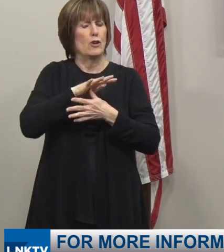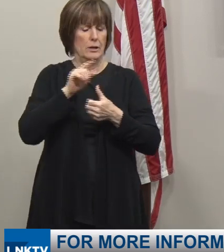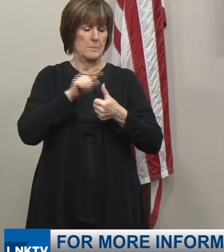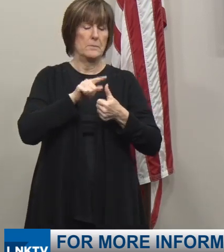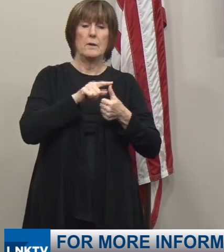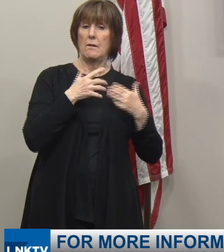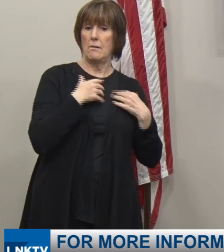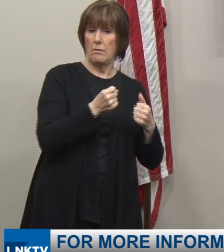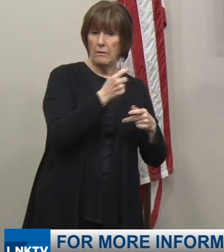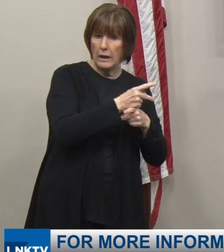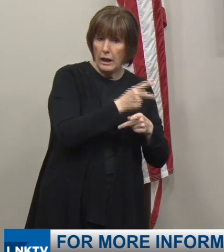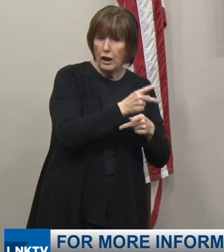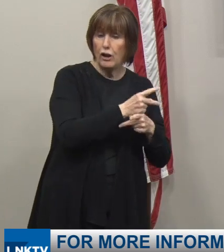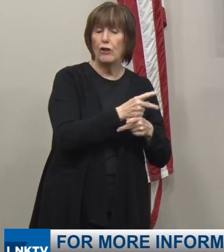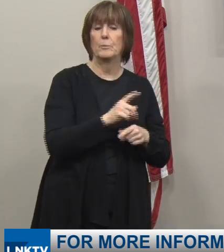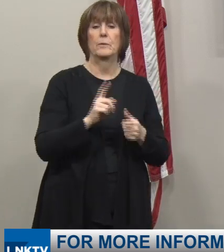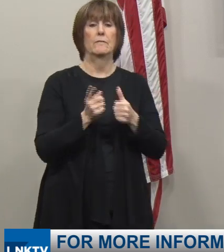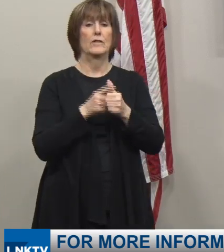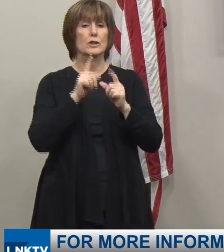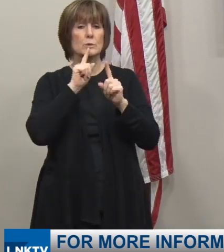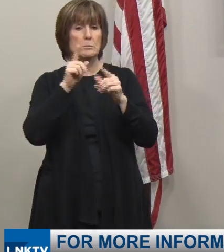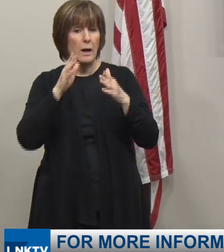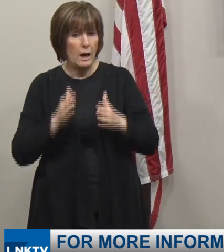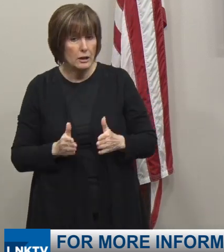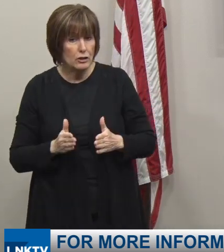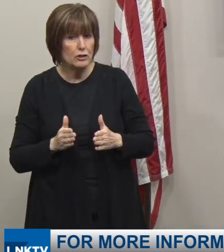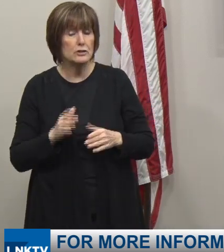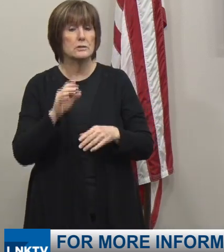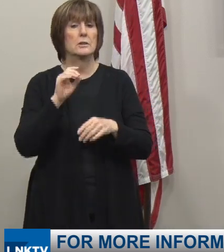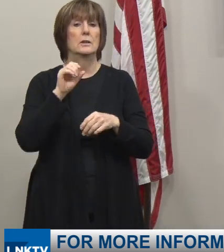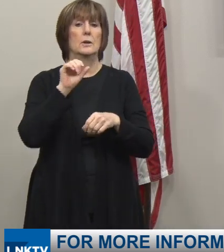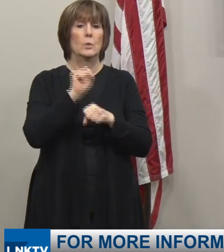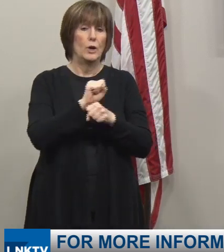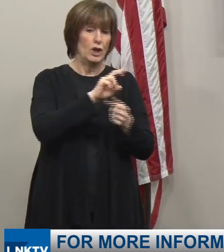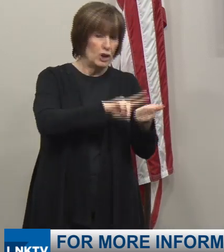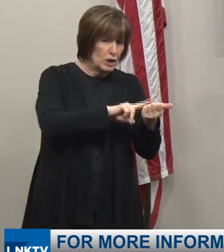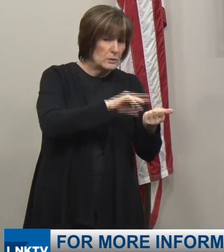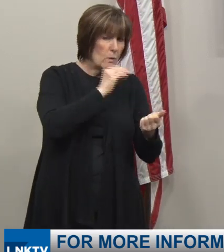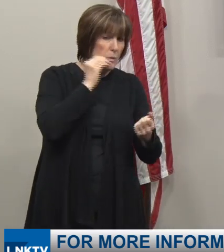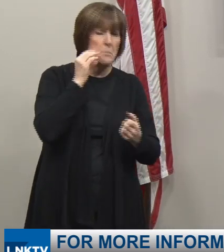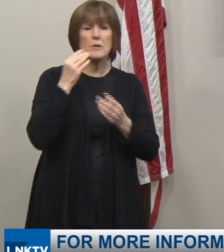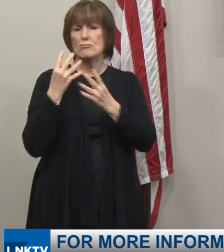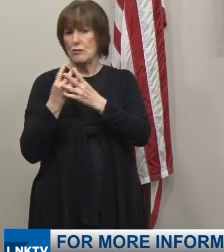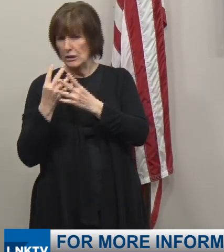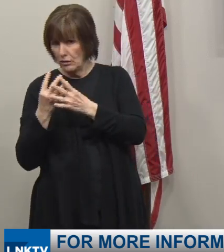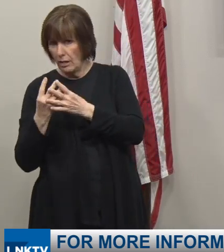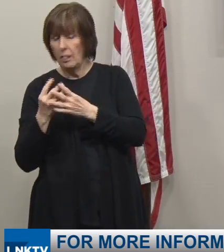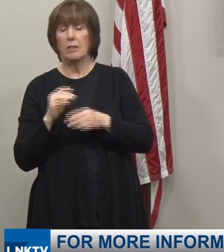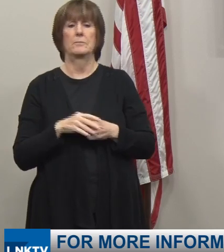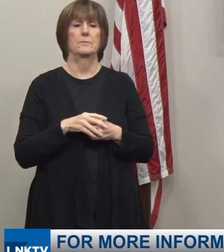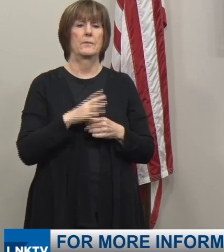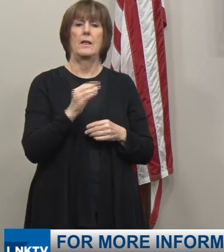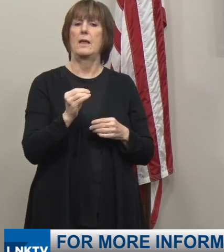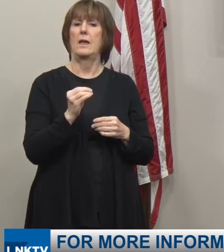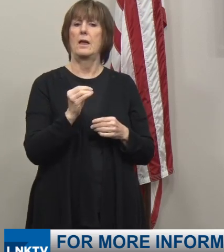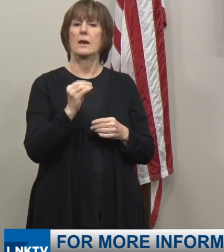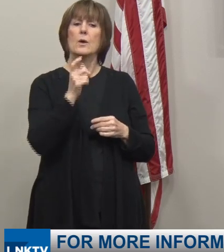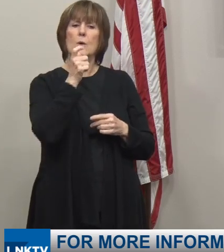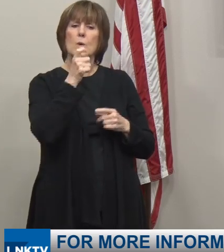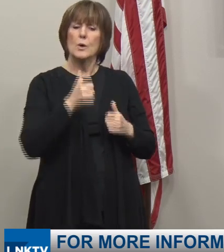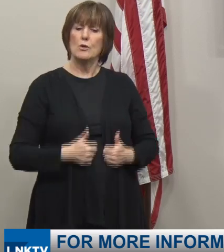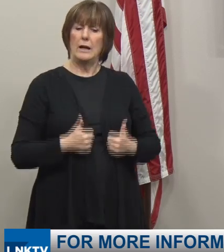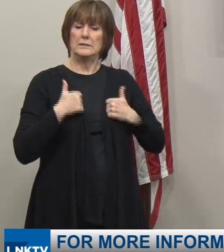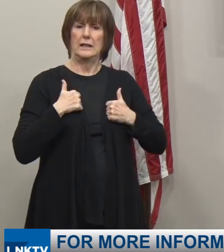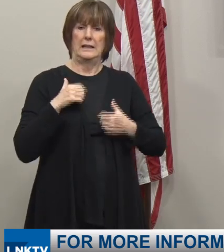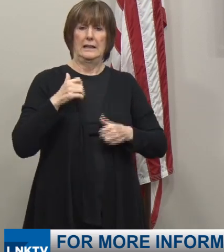healthcare workers, first responders, those working in nursing homes and correctional facilities, and residents of